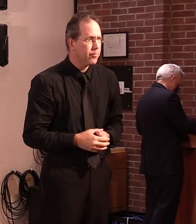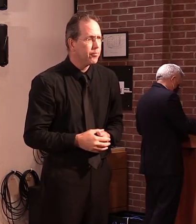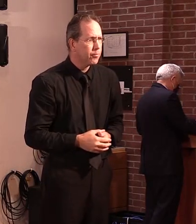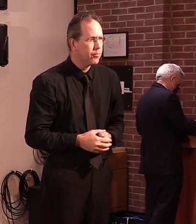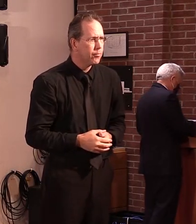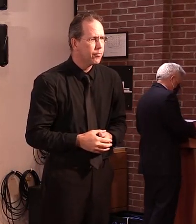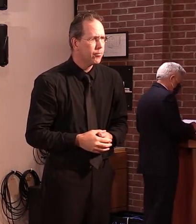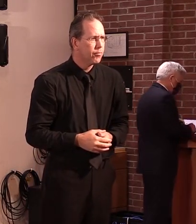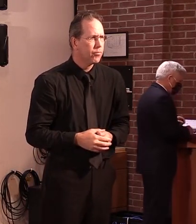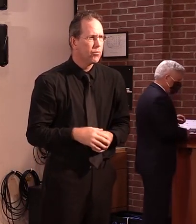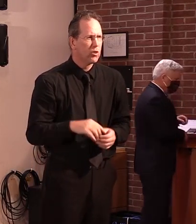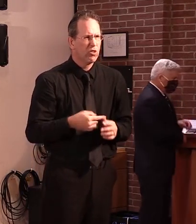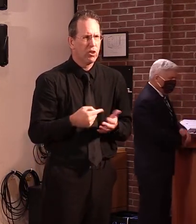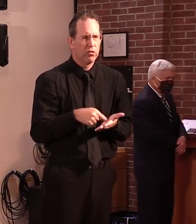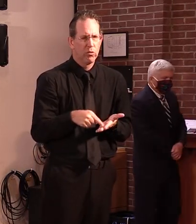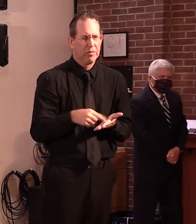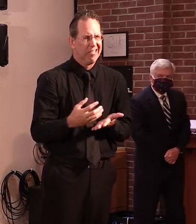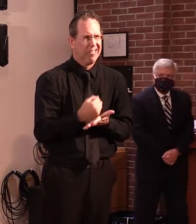Thank you very much.